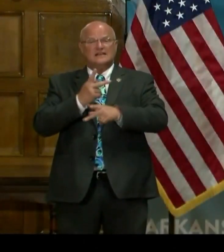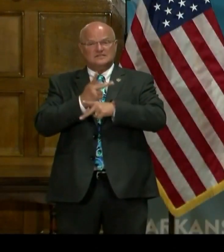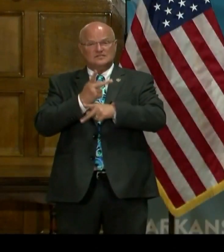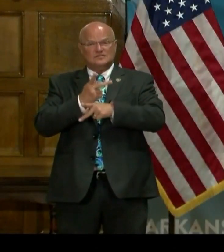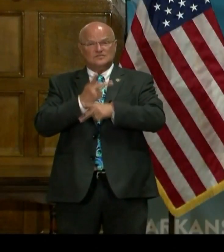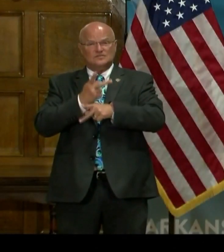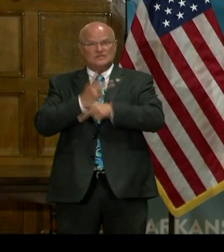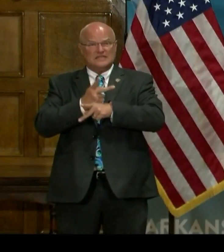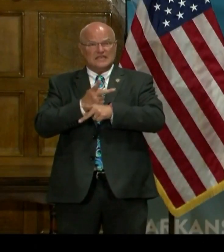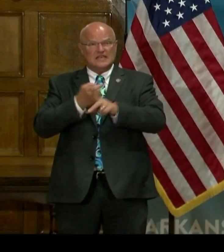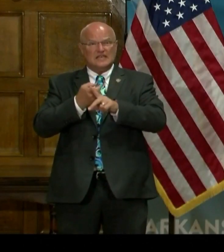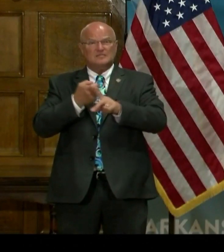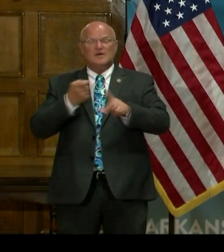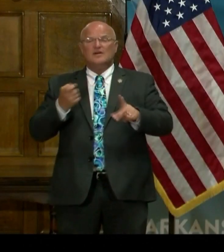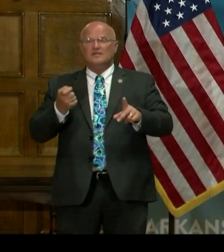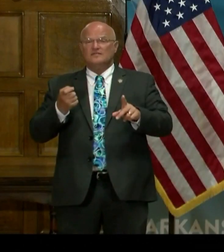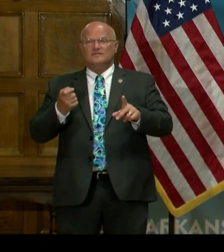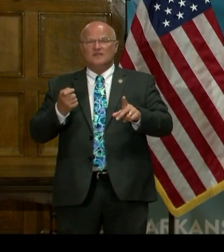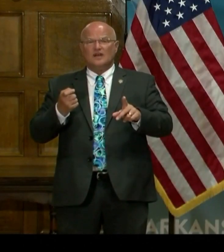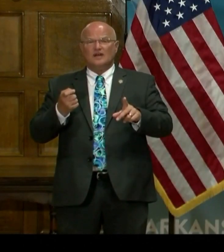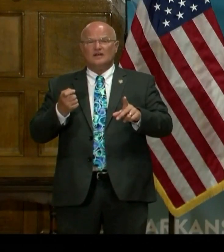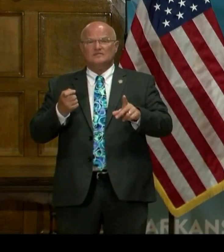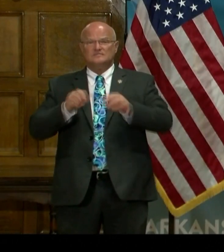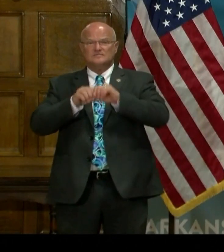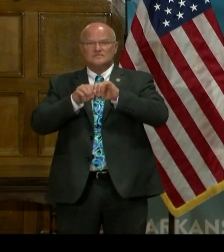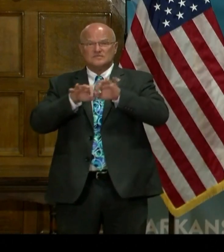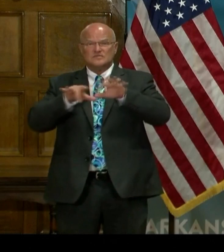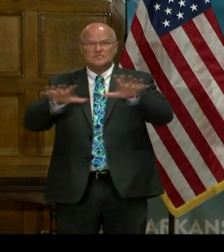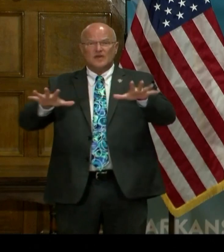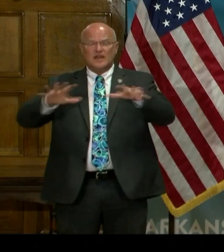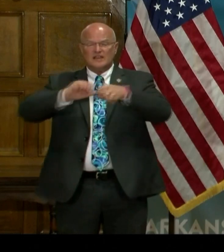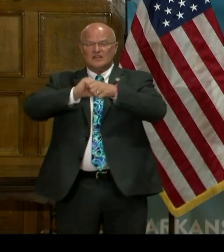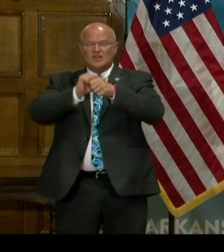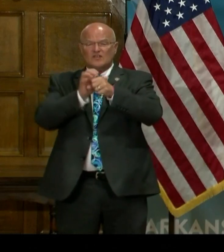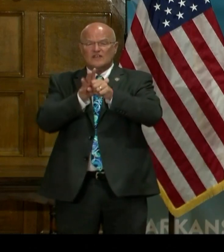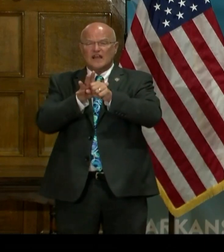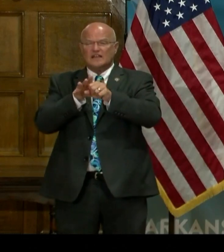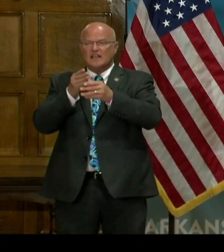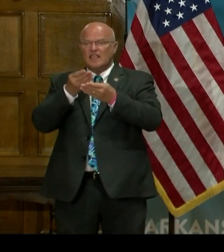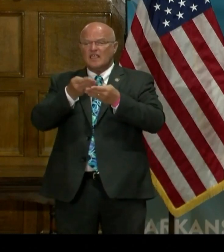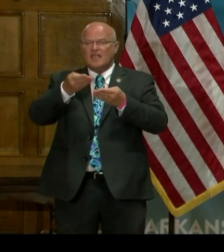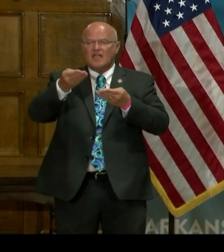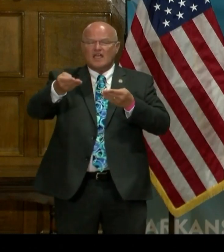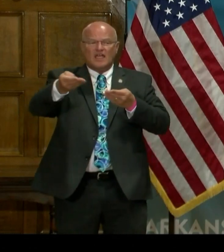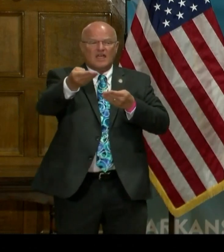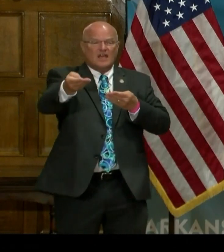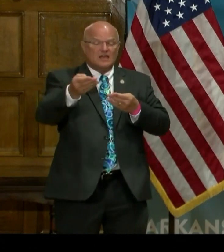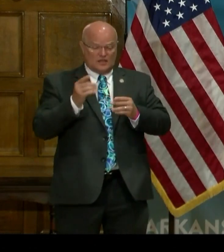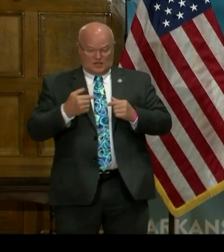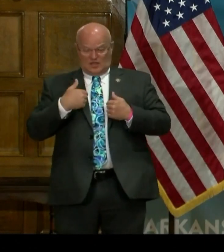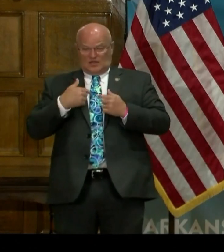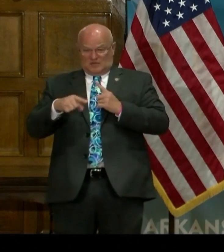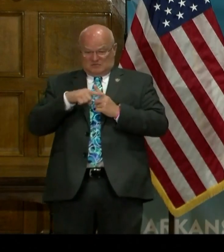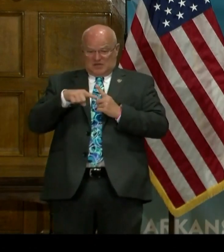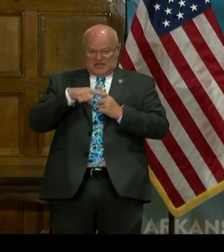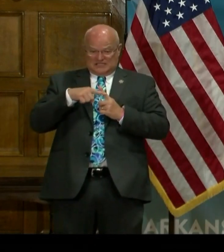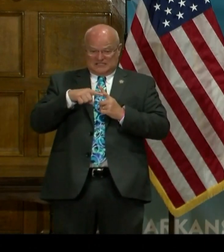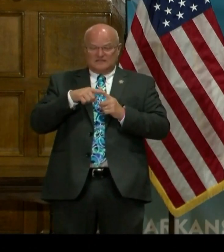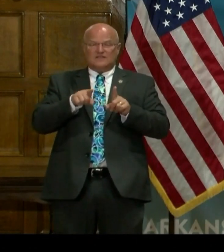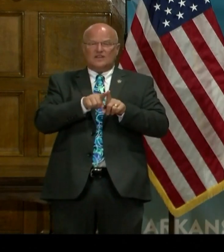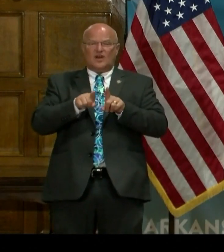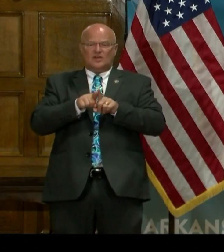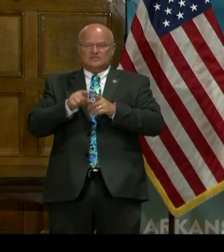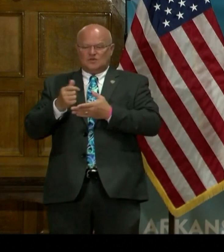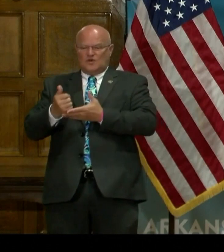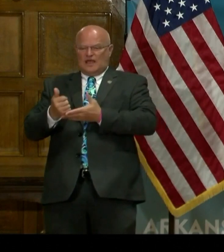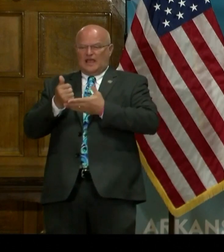keep from spreading the virus to others, even though you might be positive, and also